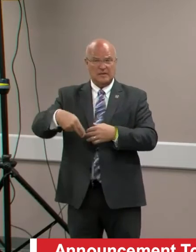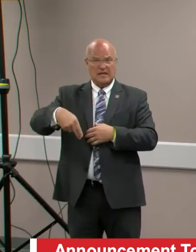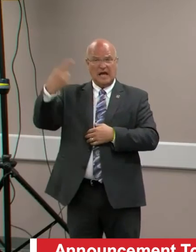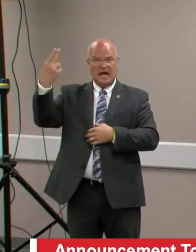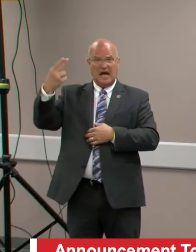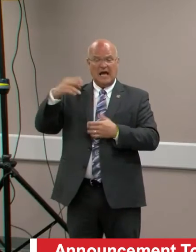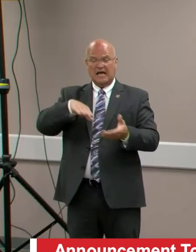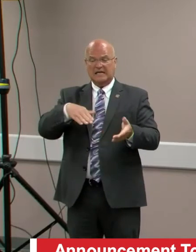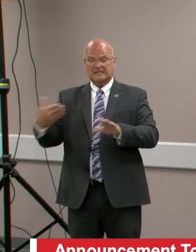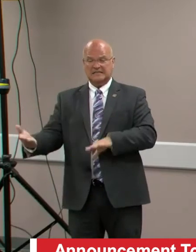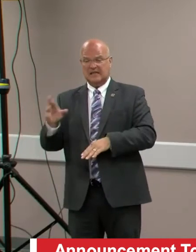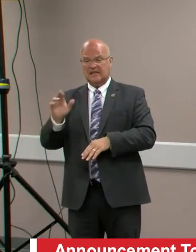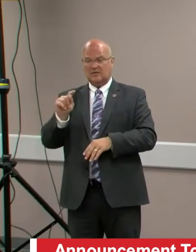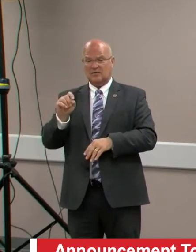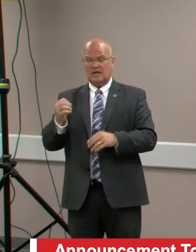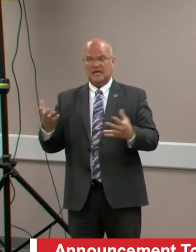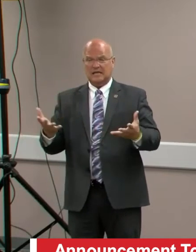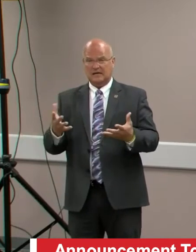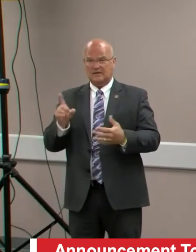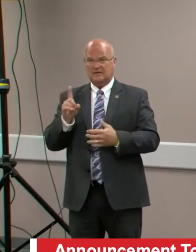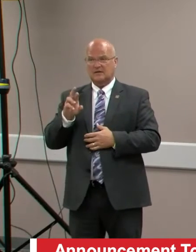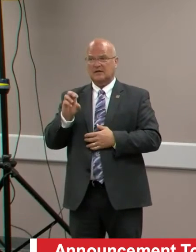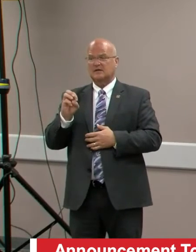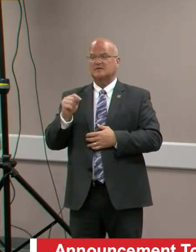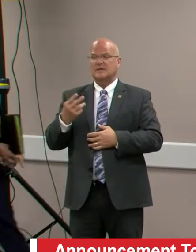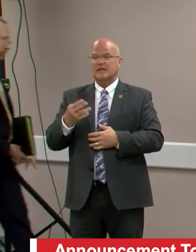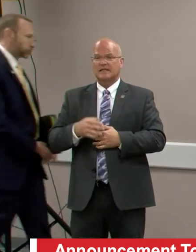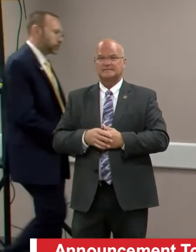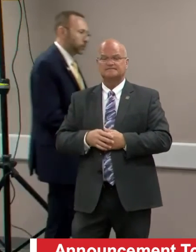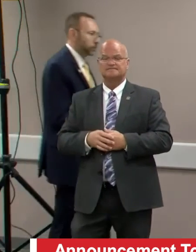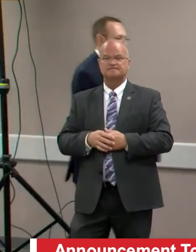high death rate here? Dr. Smith?